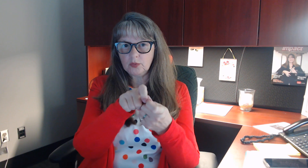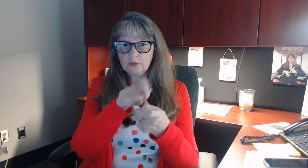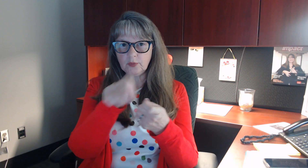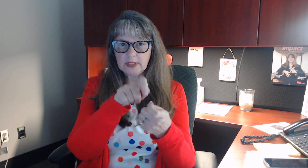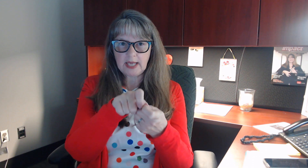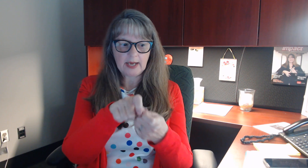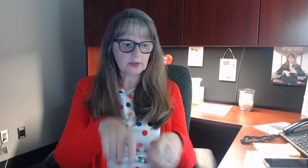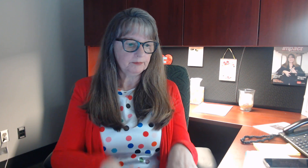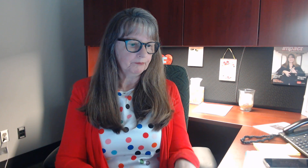for exact.